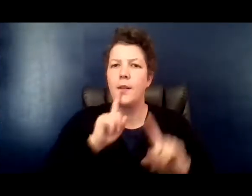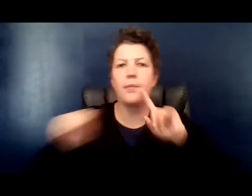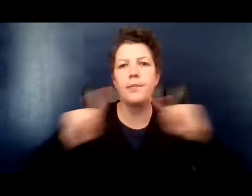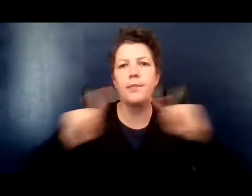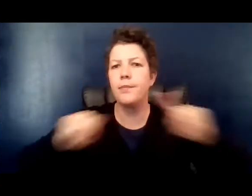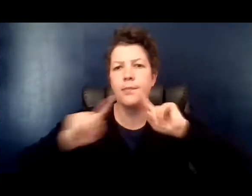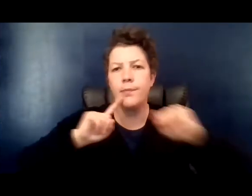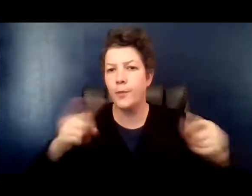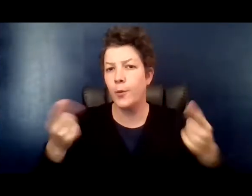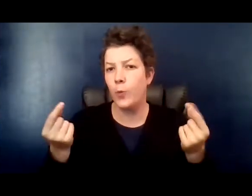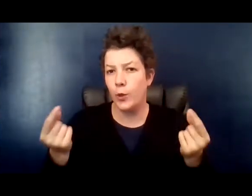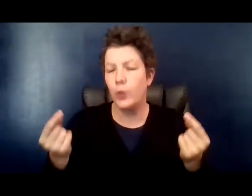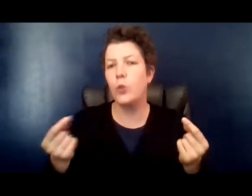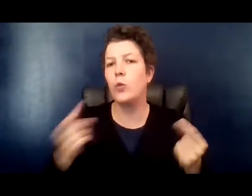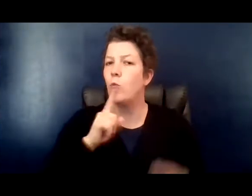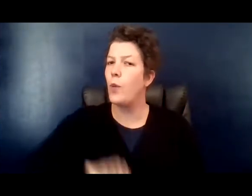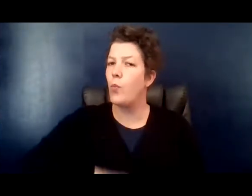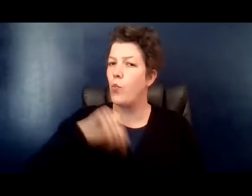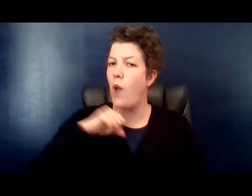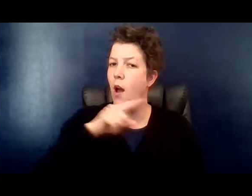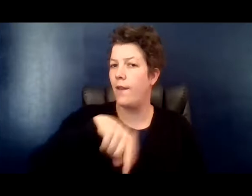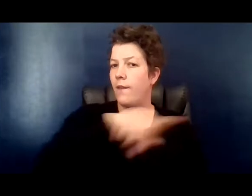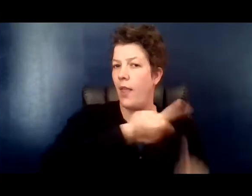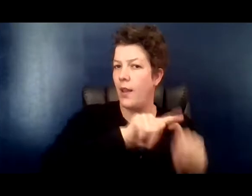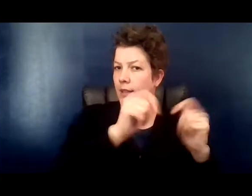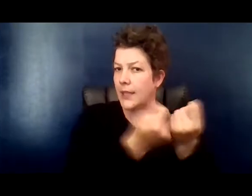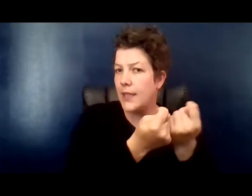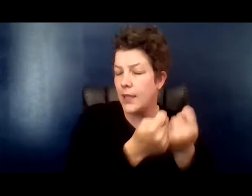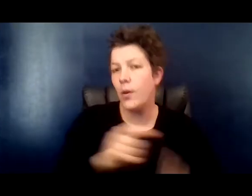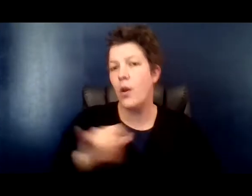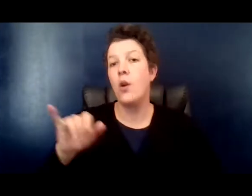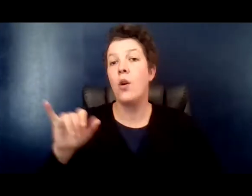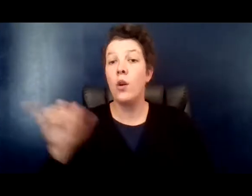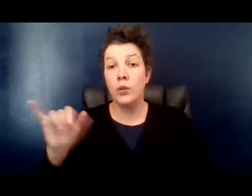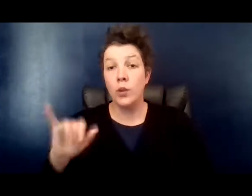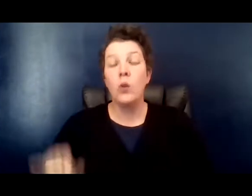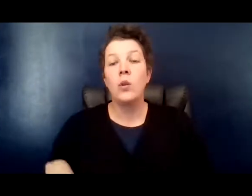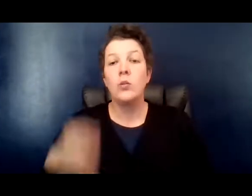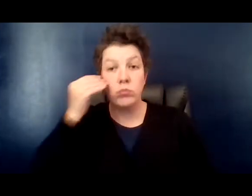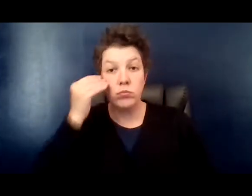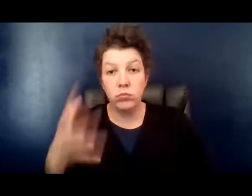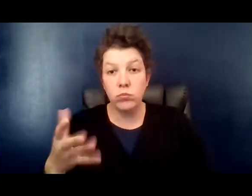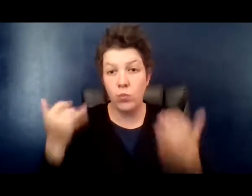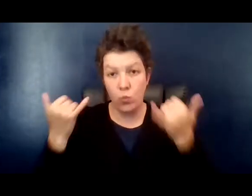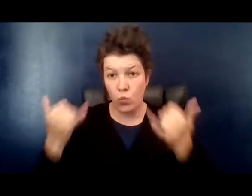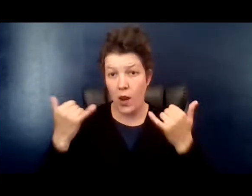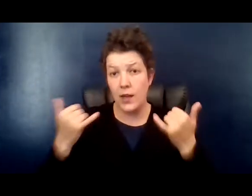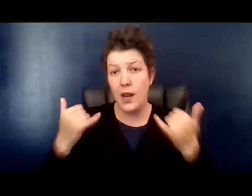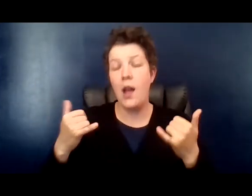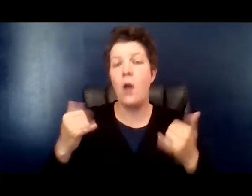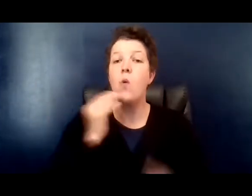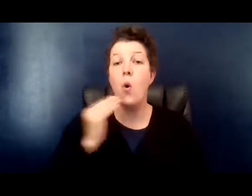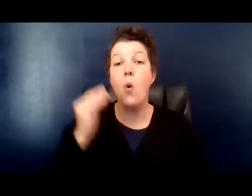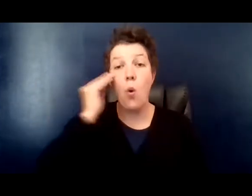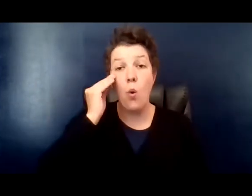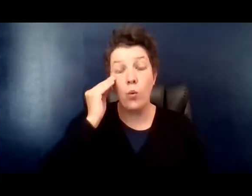what they've been able to accomplish. Also, on the update on the damage, what we have right now is residential. We've had over